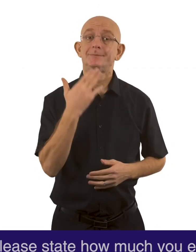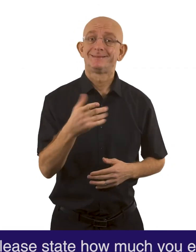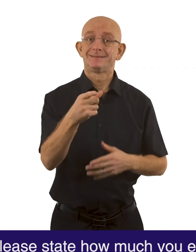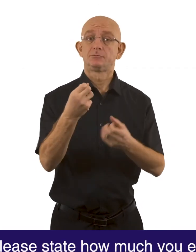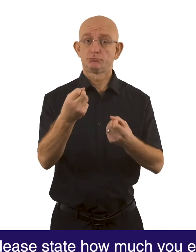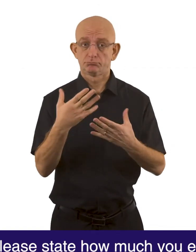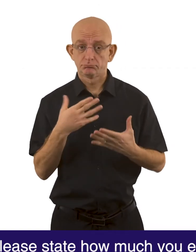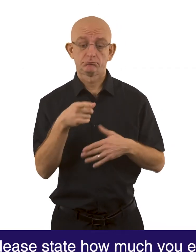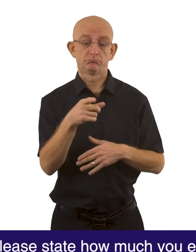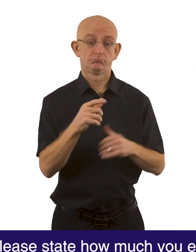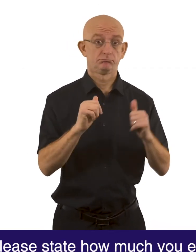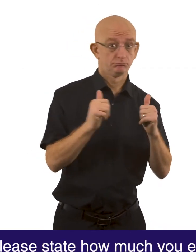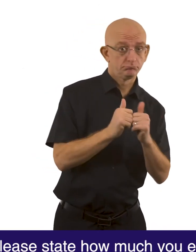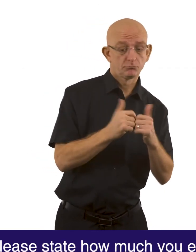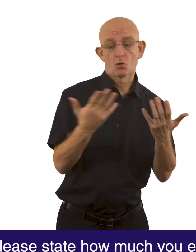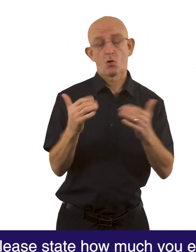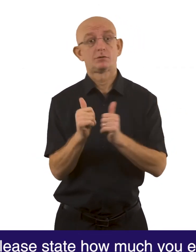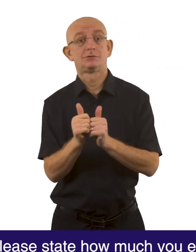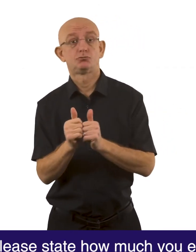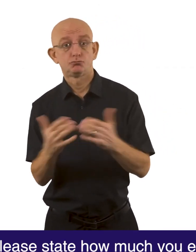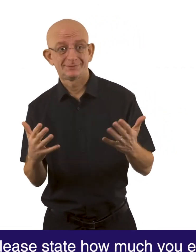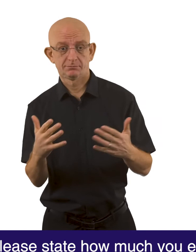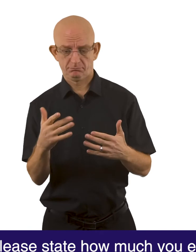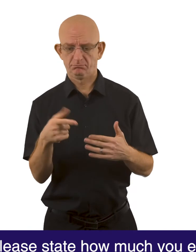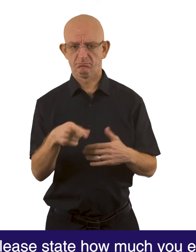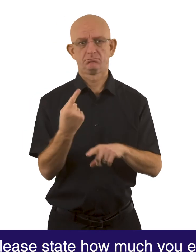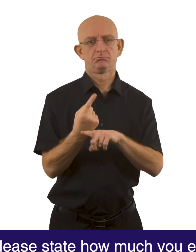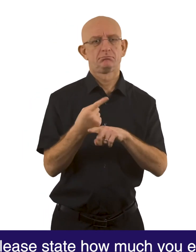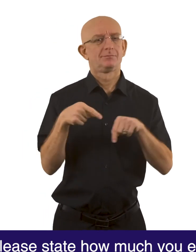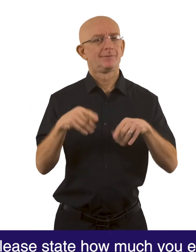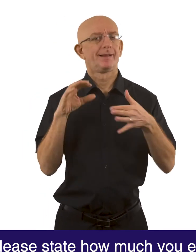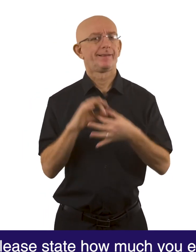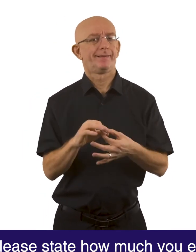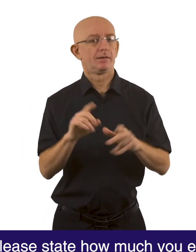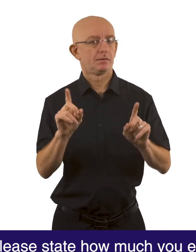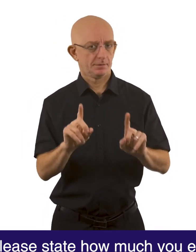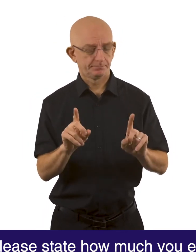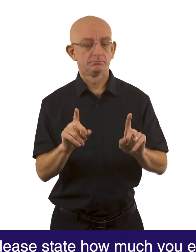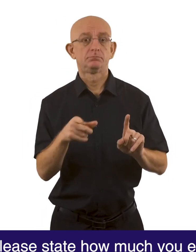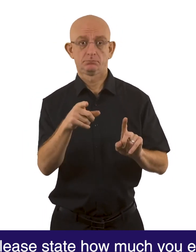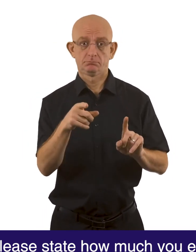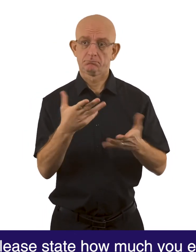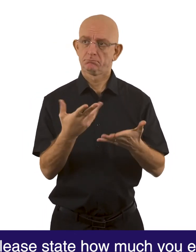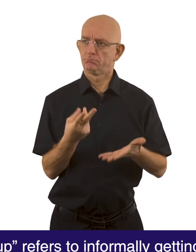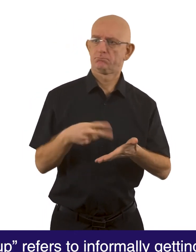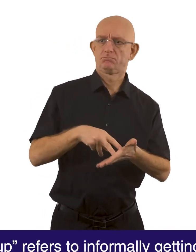Question 8. Please state how much you either agree or disagree with the following statements. Speaking